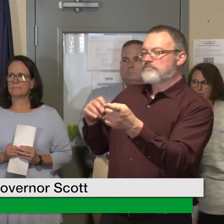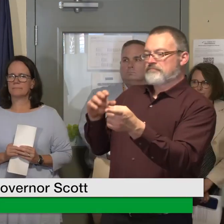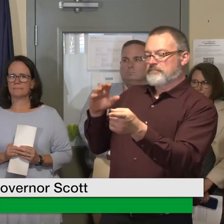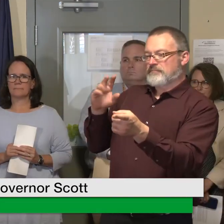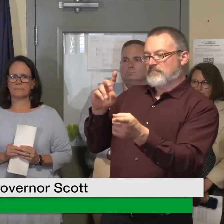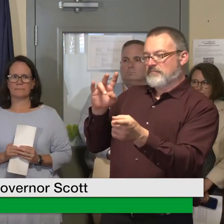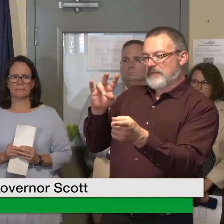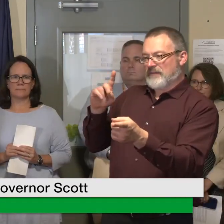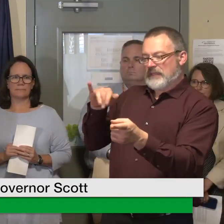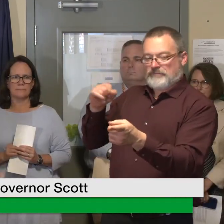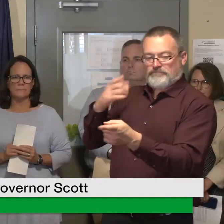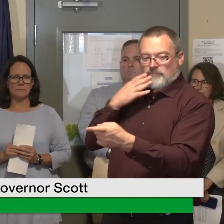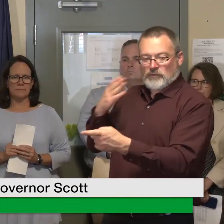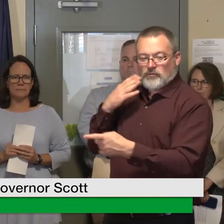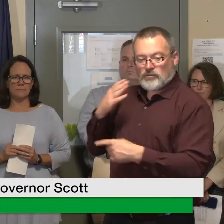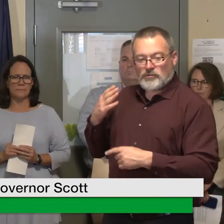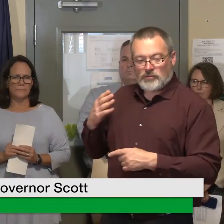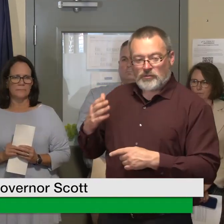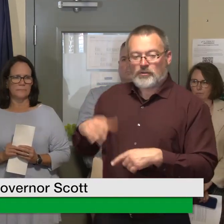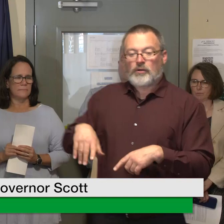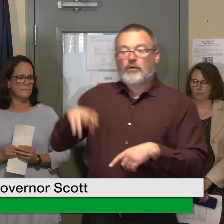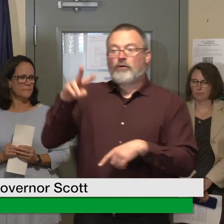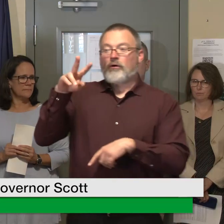McQuiston, Vermont Business